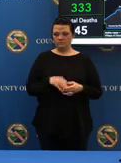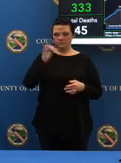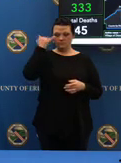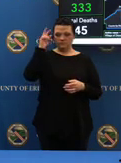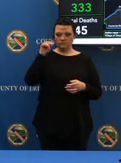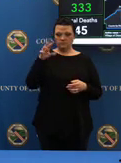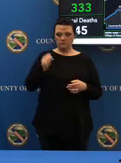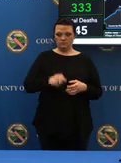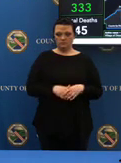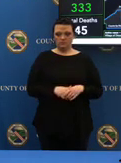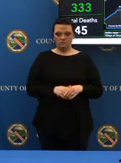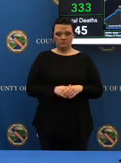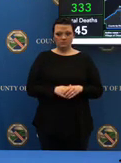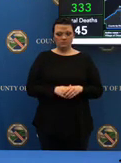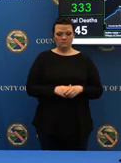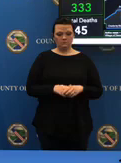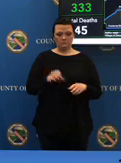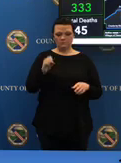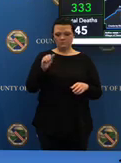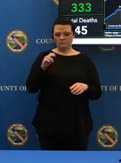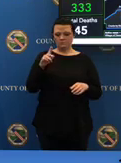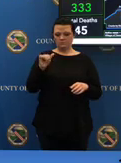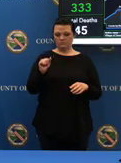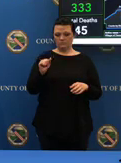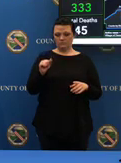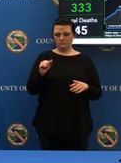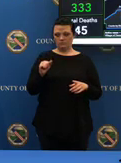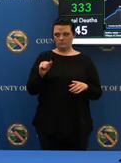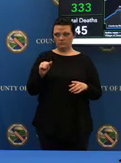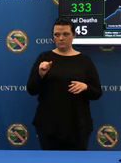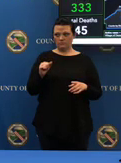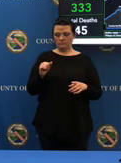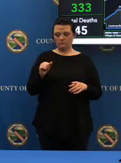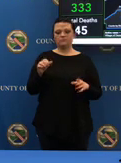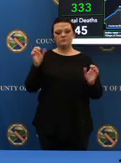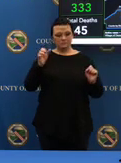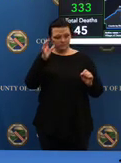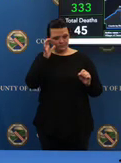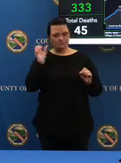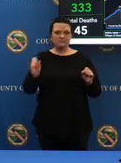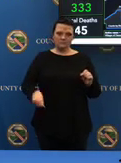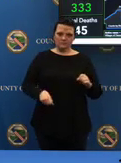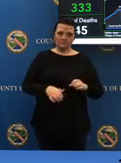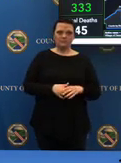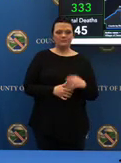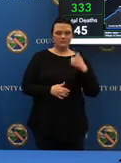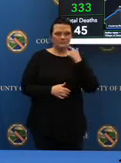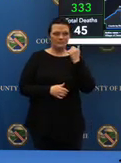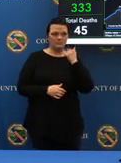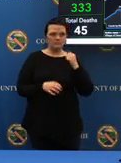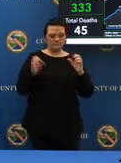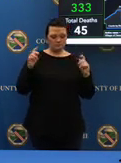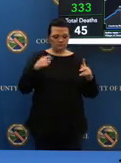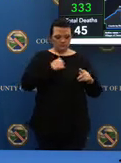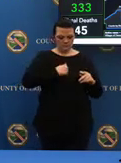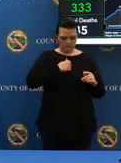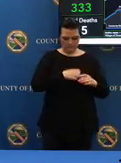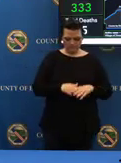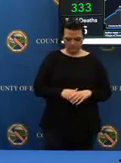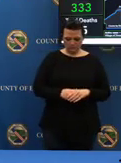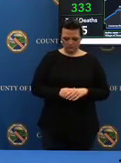Buffalo News? Sandra, are you there? Hello. Okay. Can you hear me? Yes. Okay, sorry about